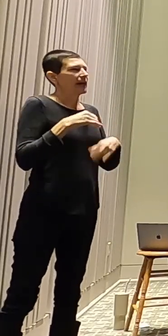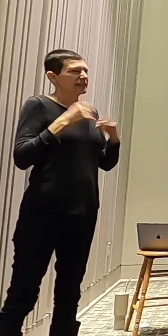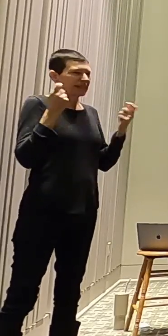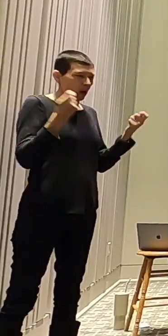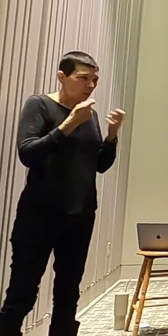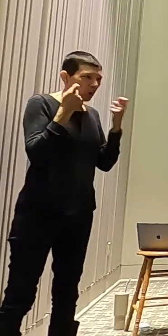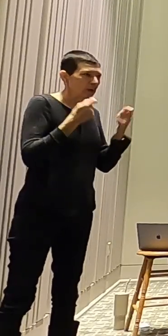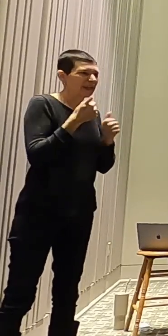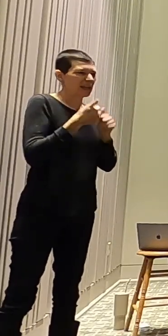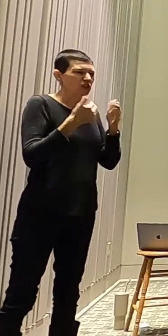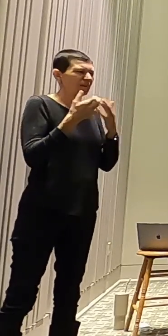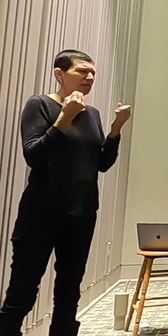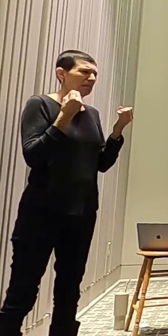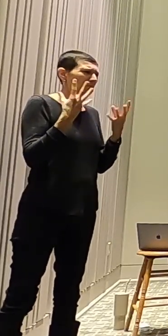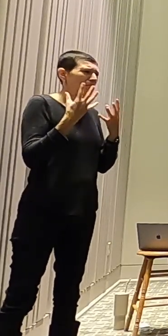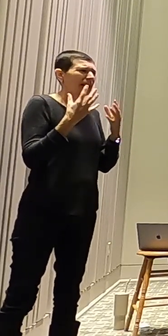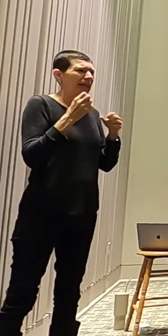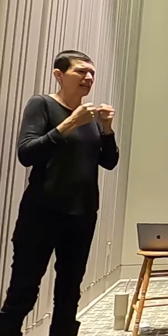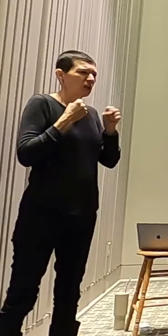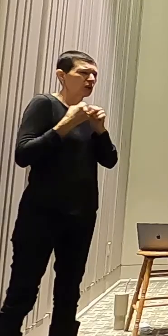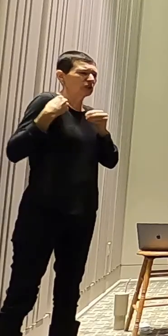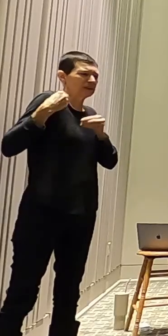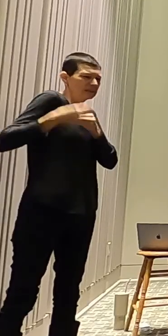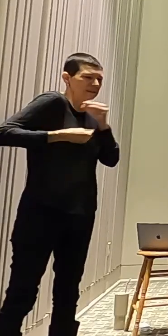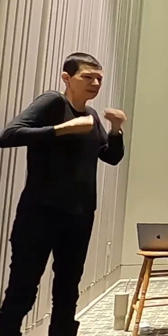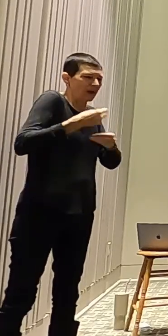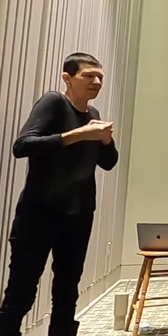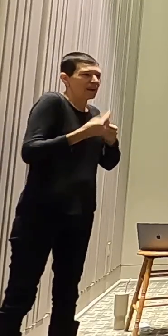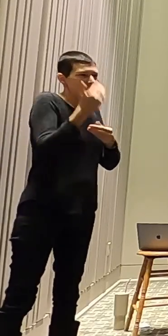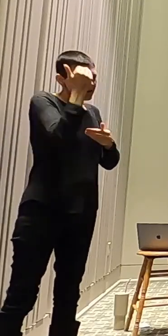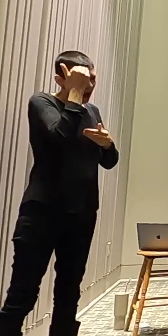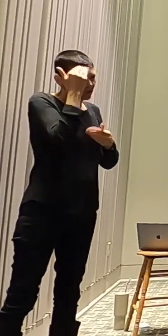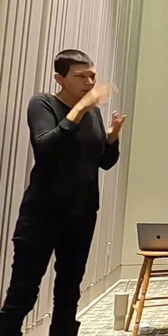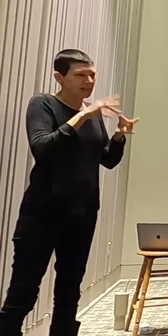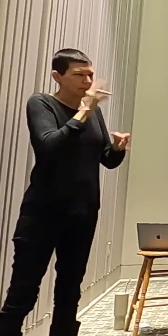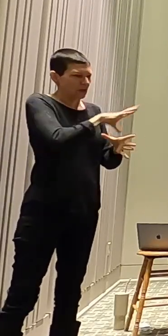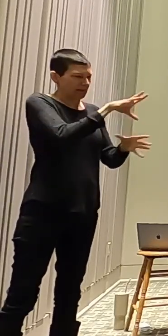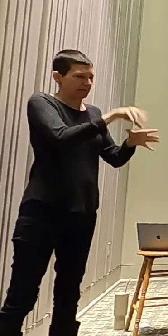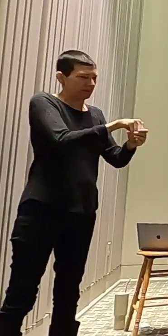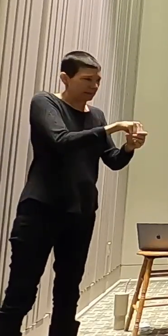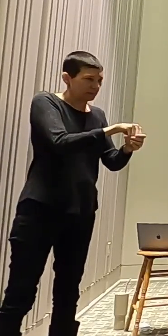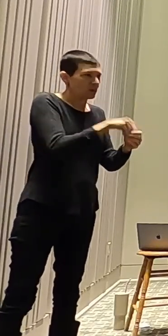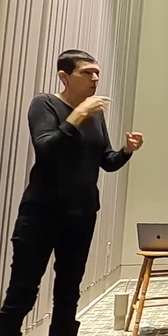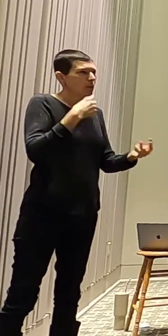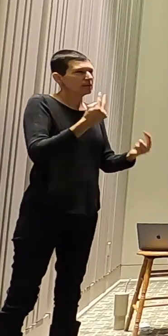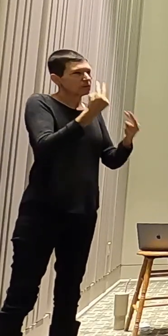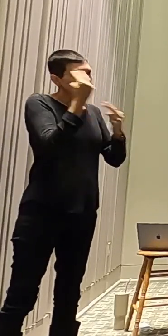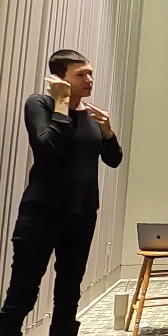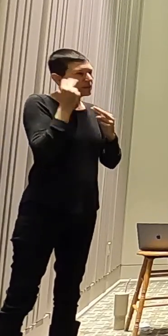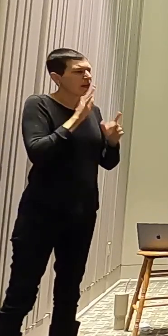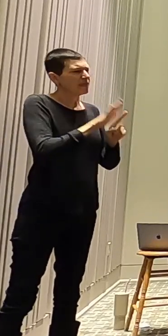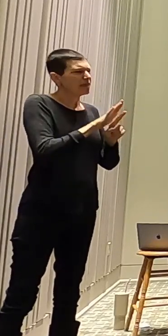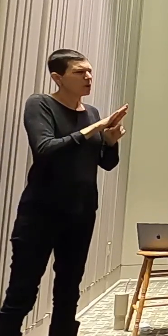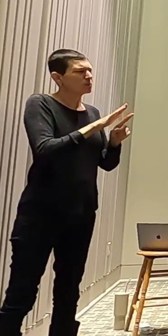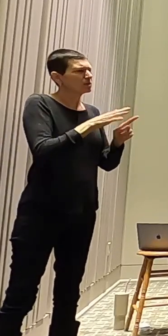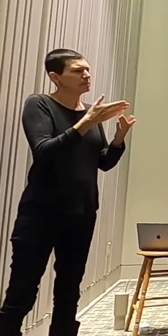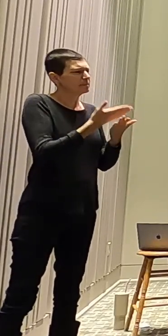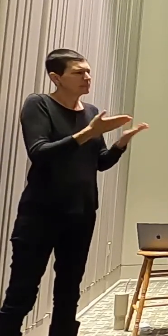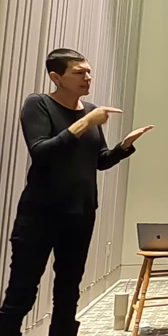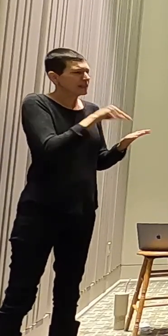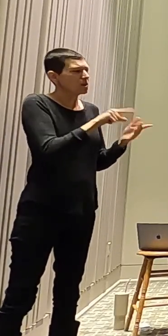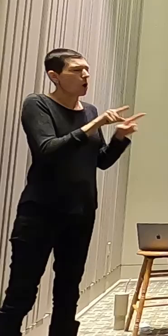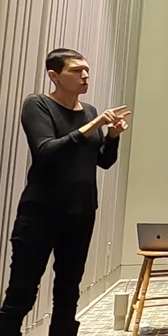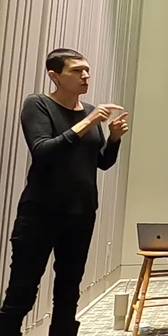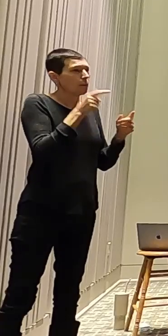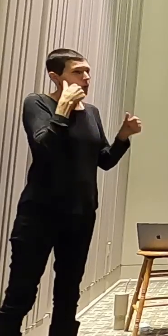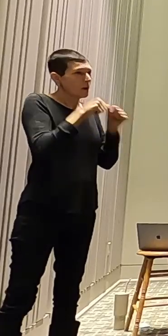each carrying generations of knowledge and spirit. As we reflect on this beauty and complexity of these pieces, let's also remember to